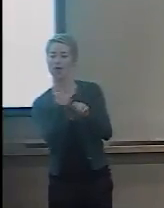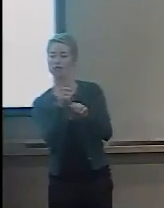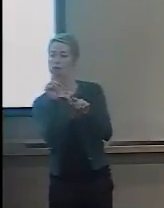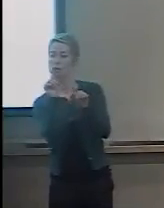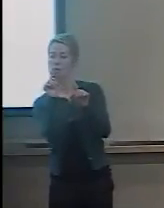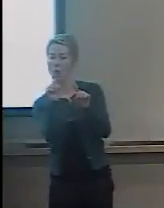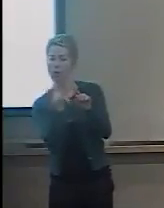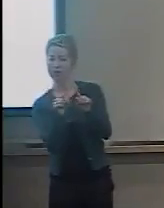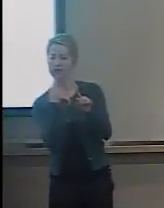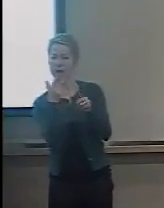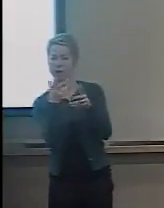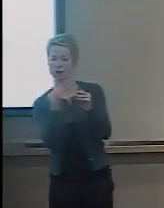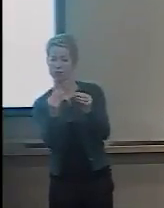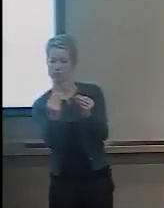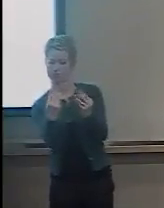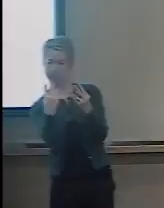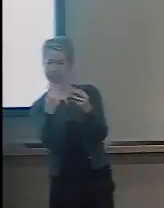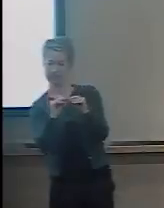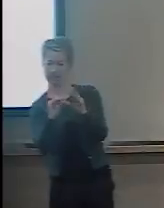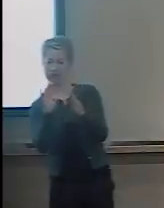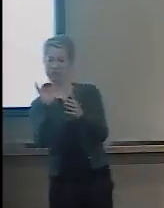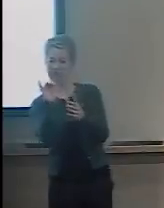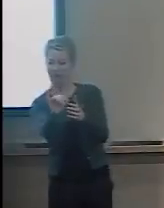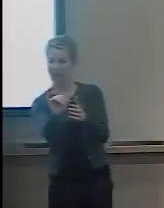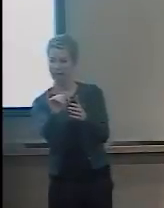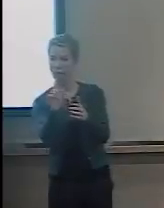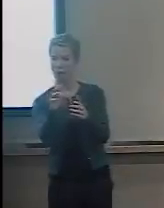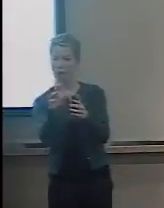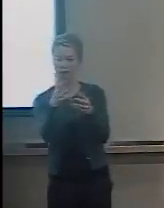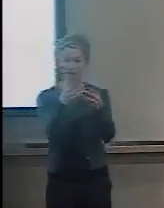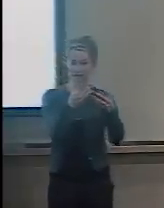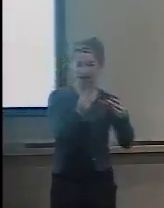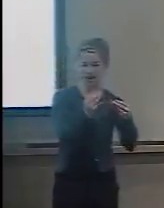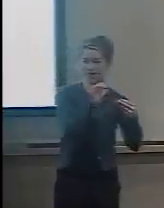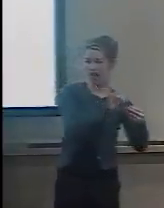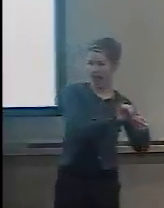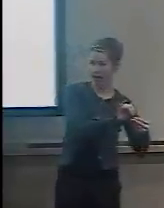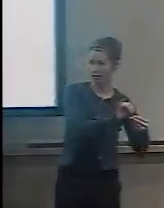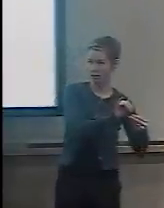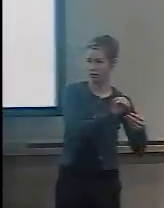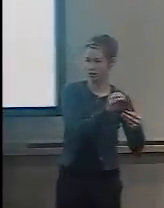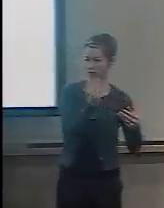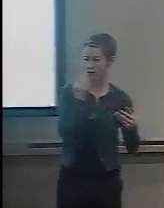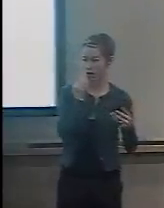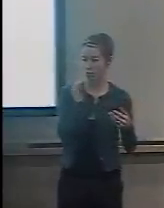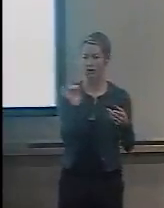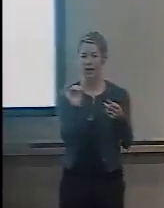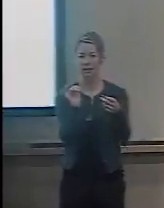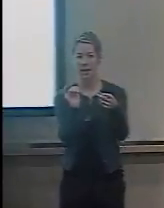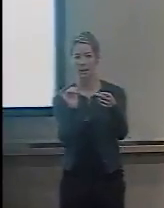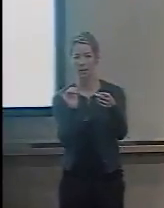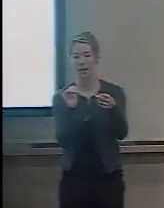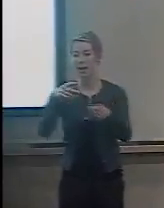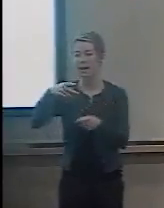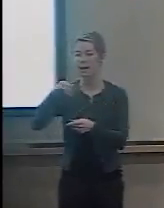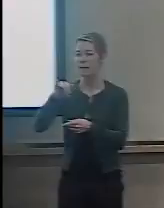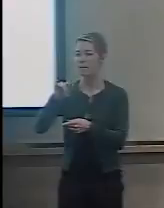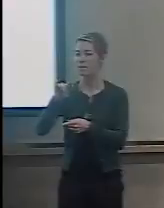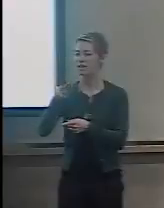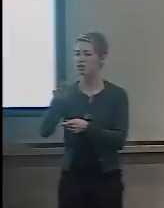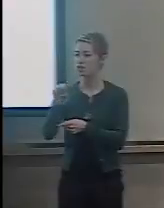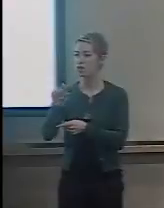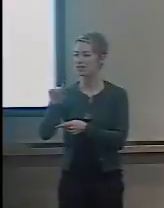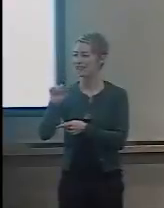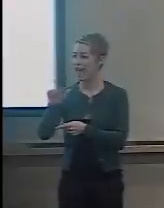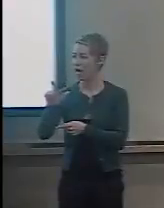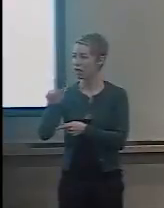is what I want to enhance or to fade back. A little like, I don't know if you've ever used PictureTell for